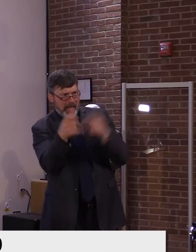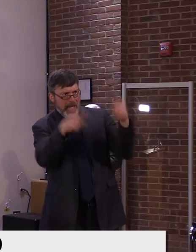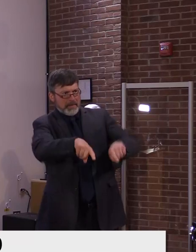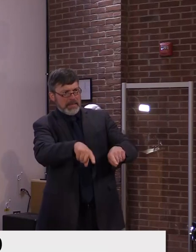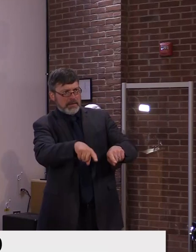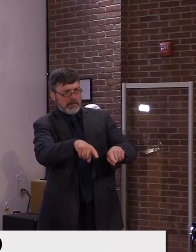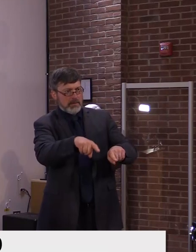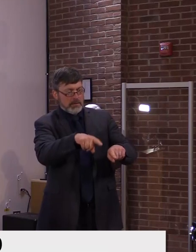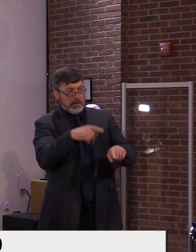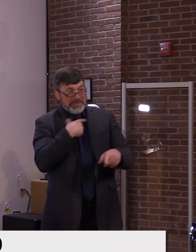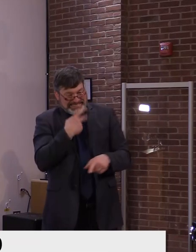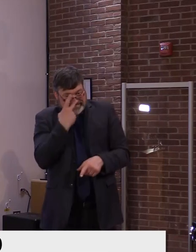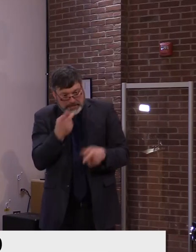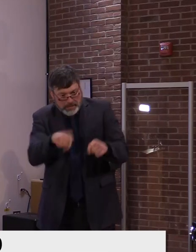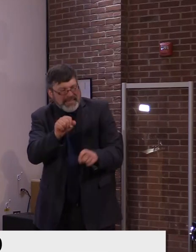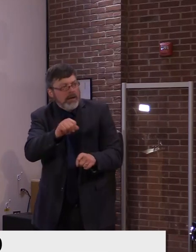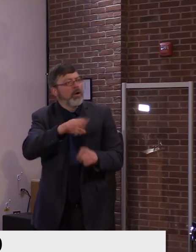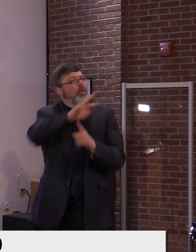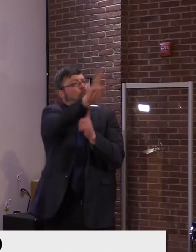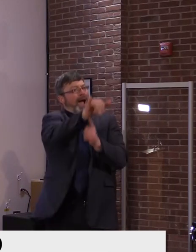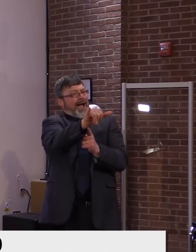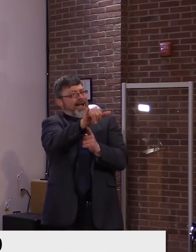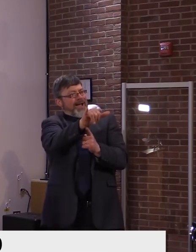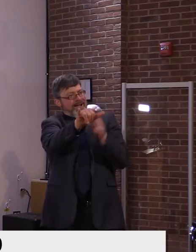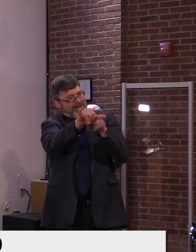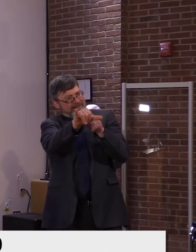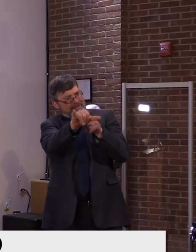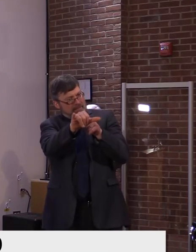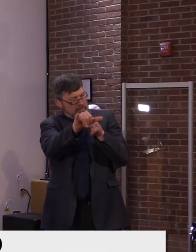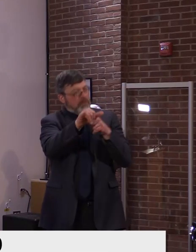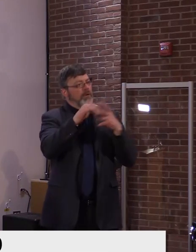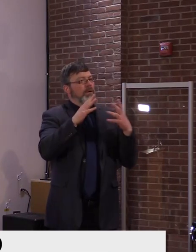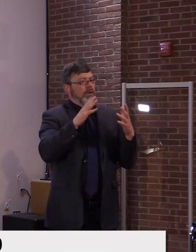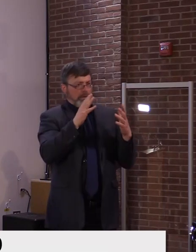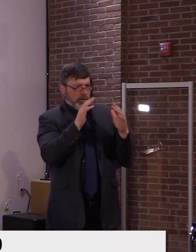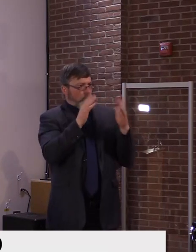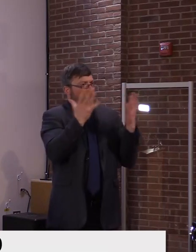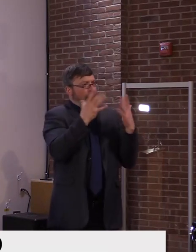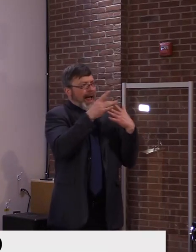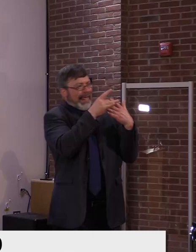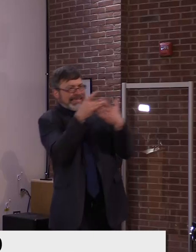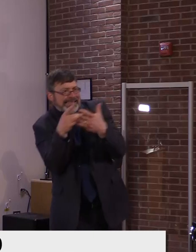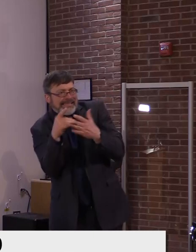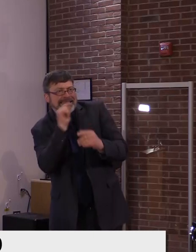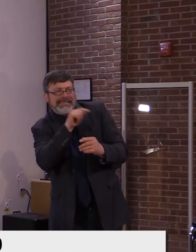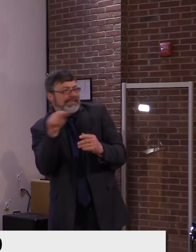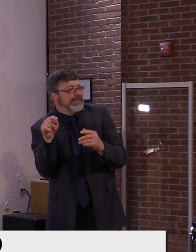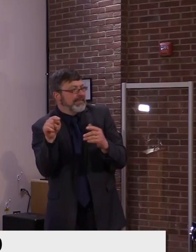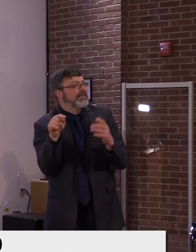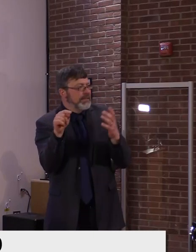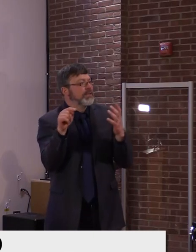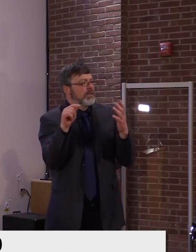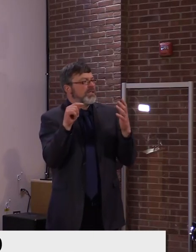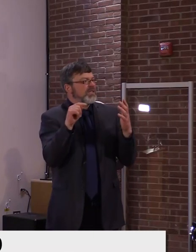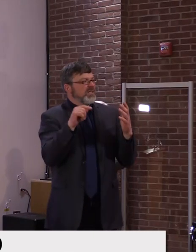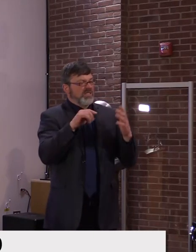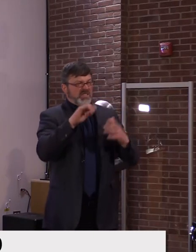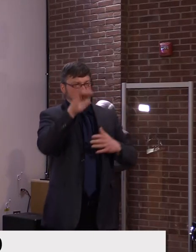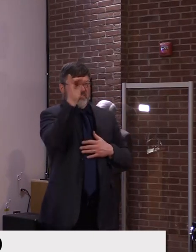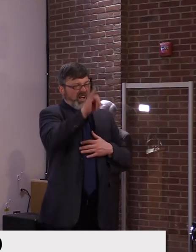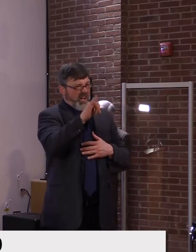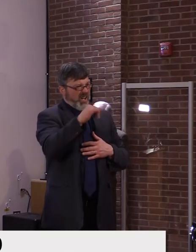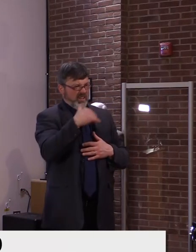be honest, and that will be fine. It will have been disruptive, and that is very unfortunate, especially for